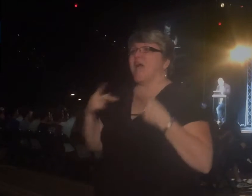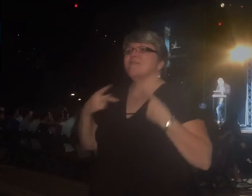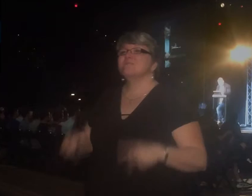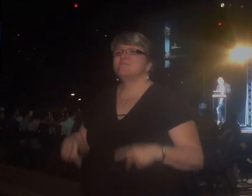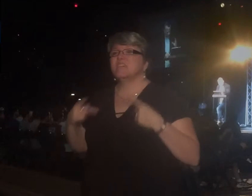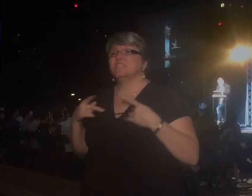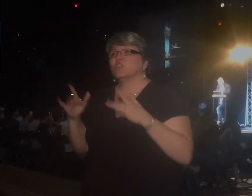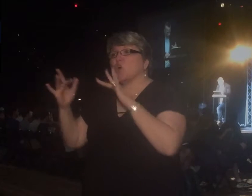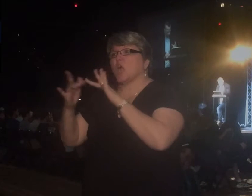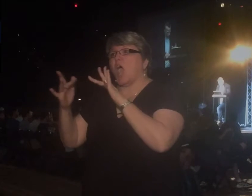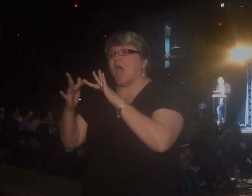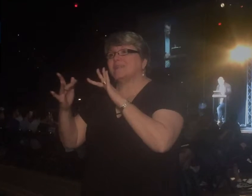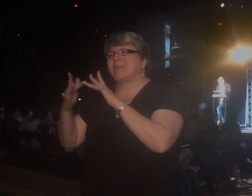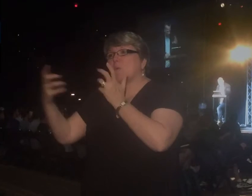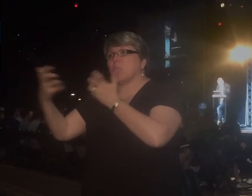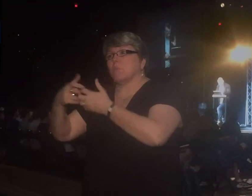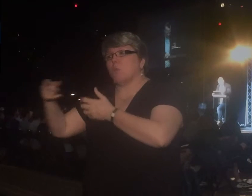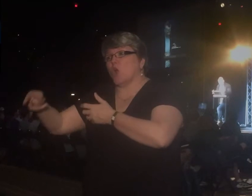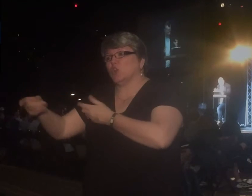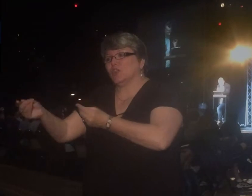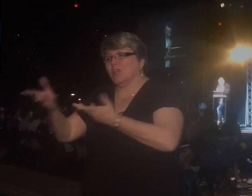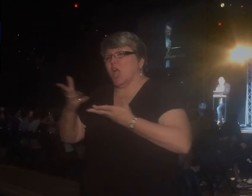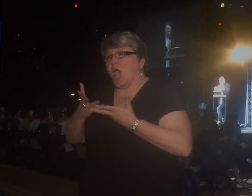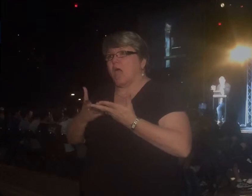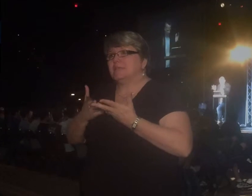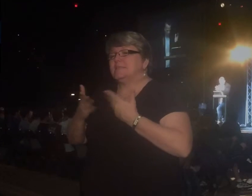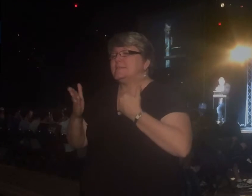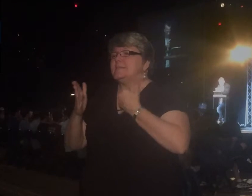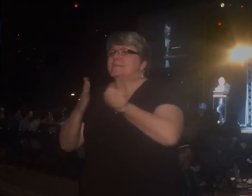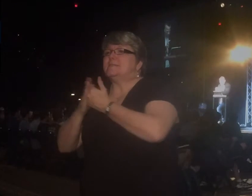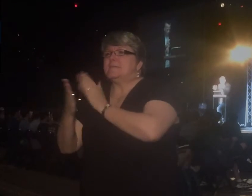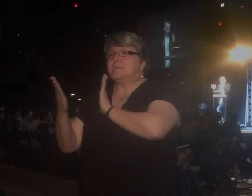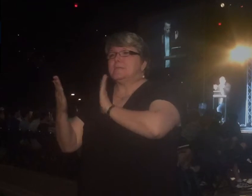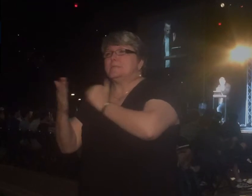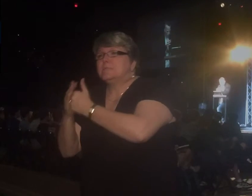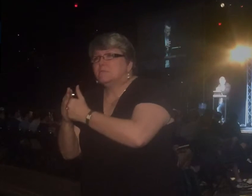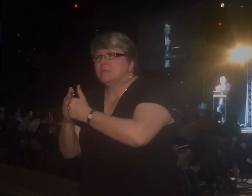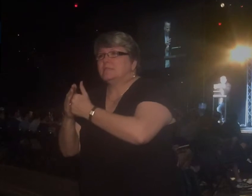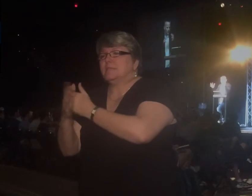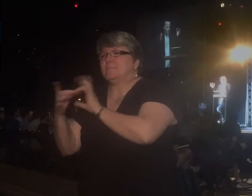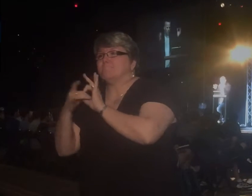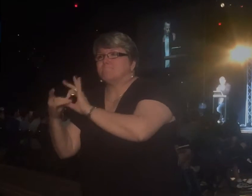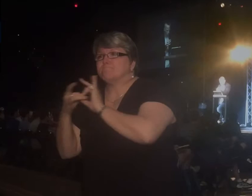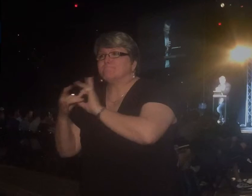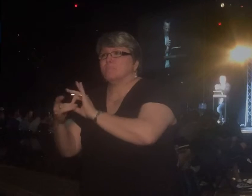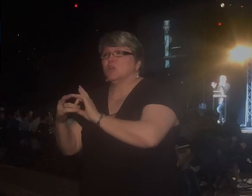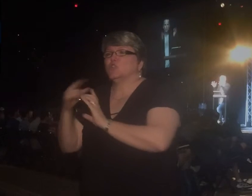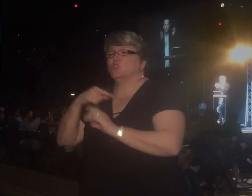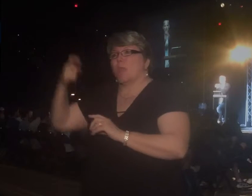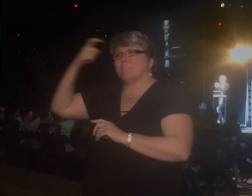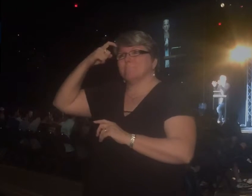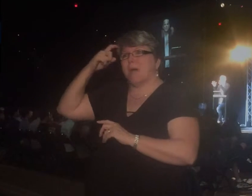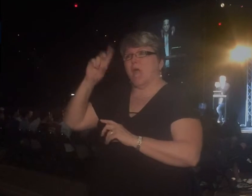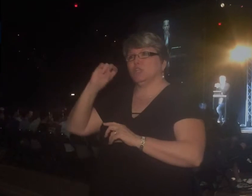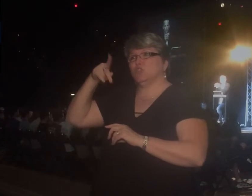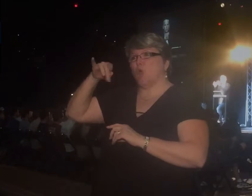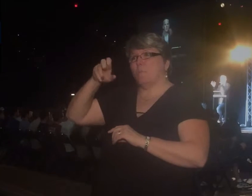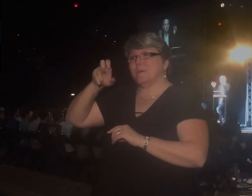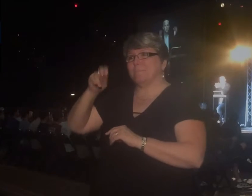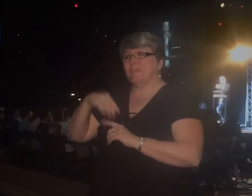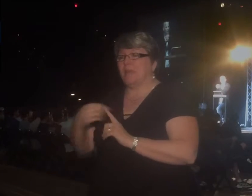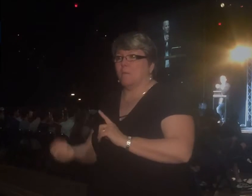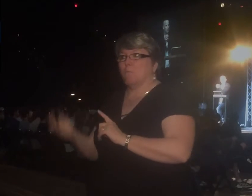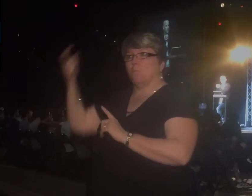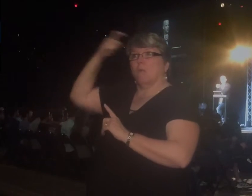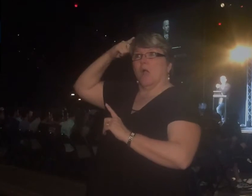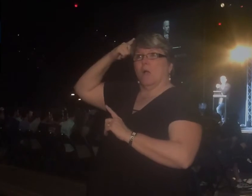what happens is physical contact with your partner can create an intimacy and a bonding through the neurotransmitter dopamine.